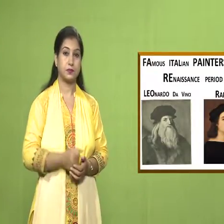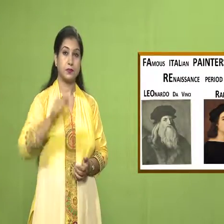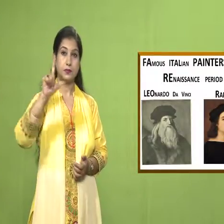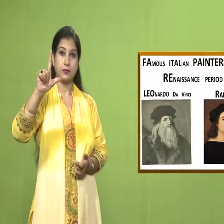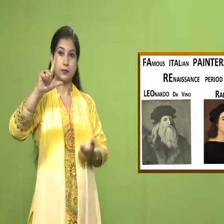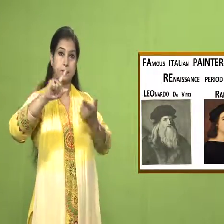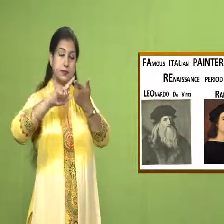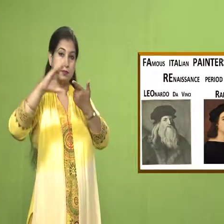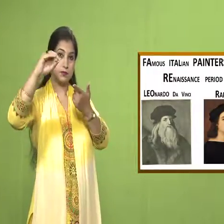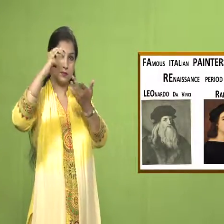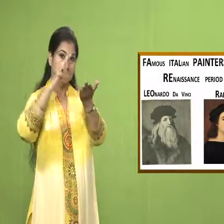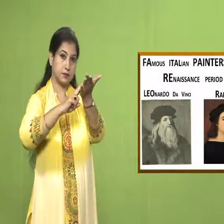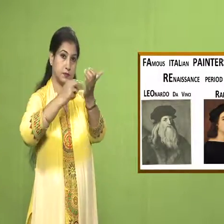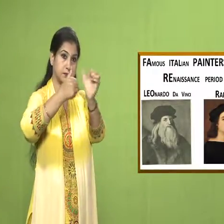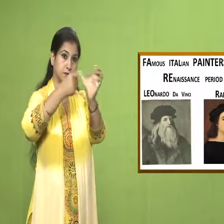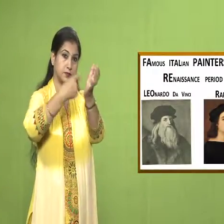Leonardo da Vinci,